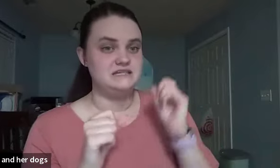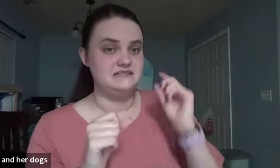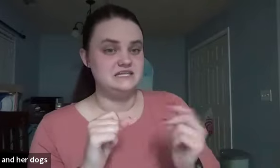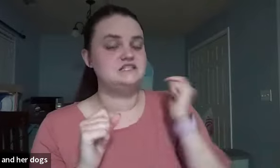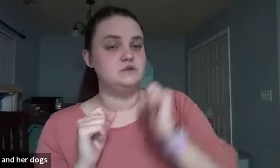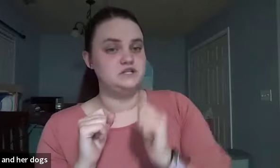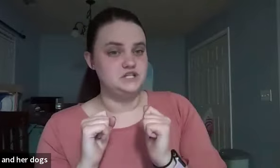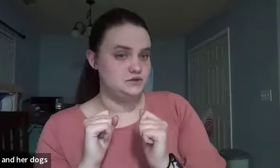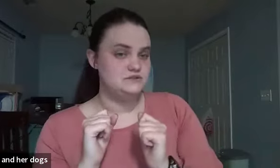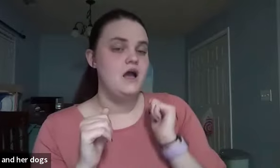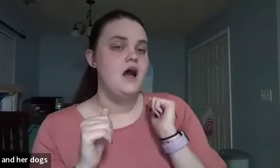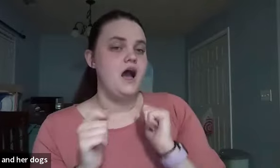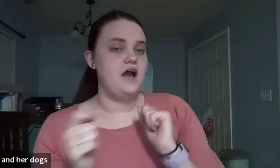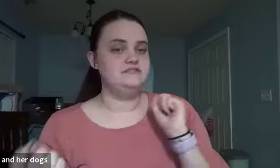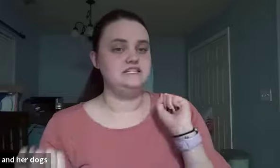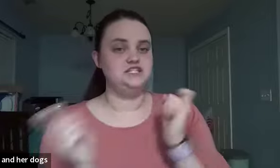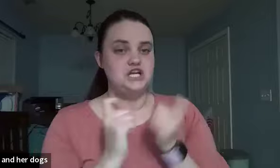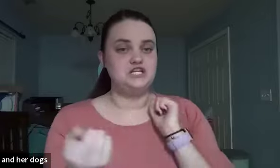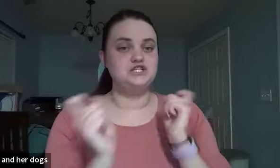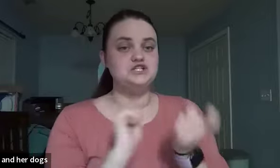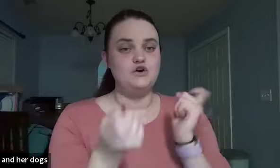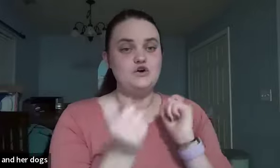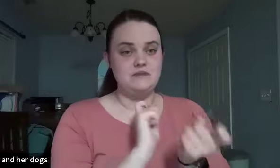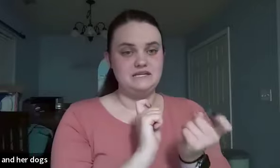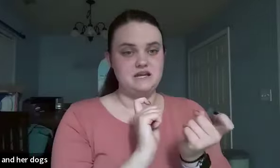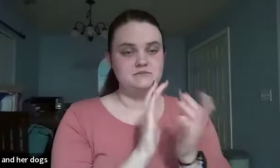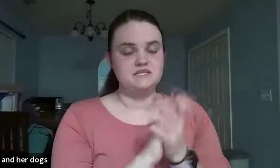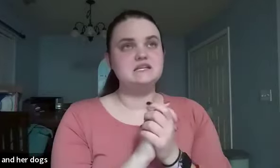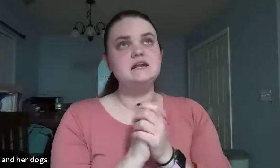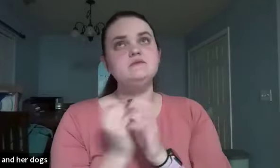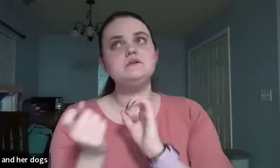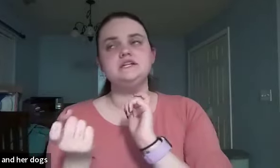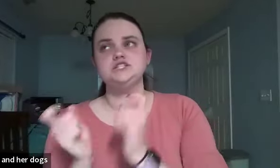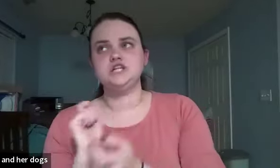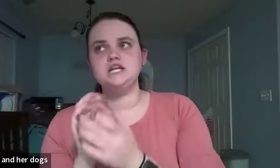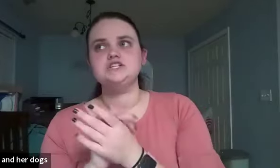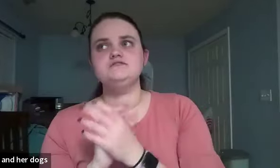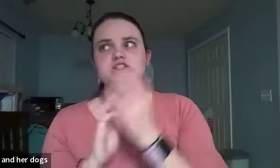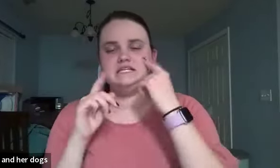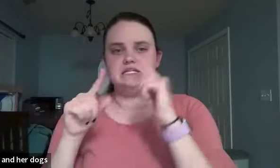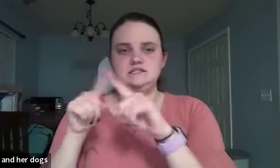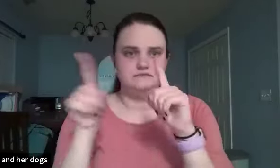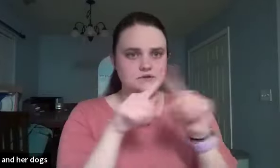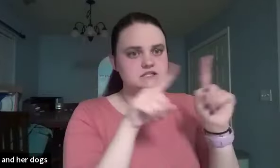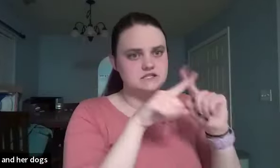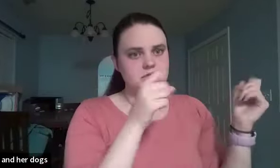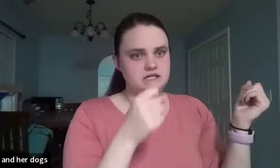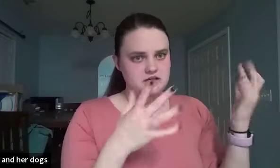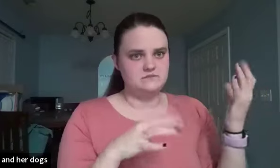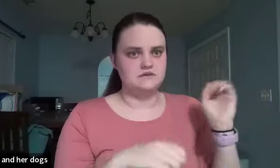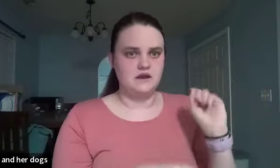generalized, this is the one to use. I've seen it changed so many times. It's not even really it's changed. I've just seen it different so many times.